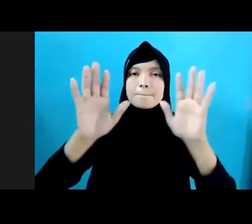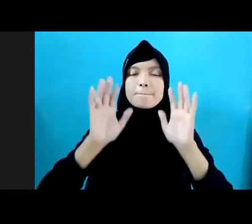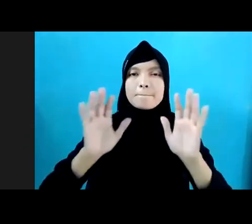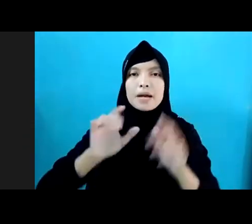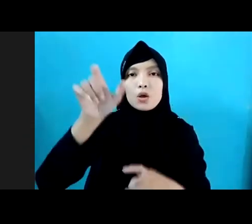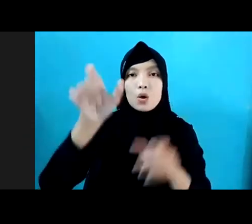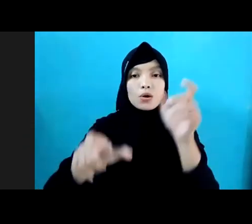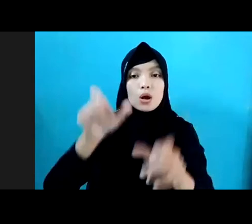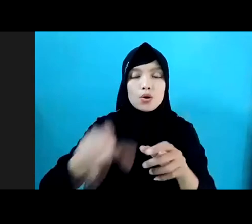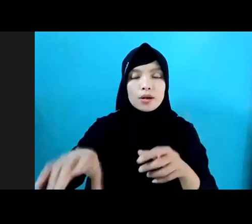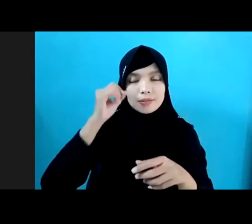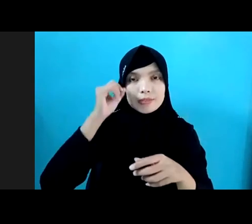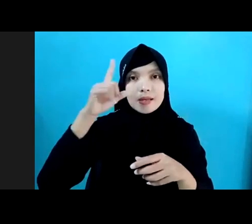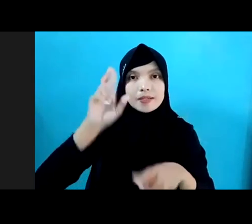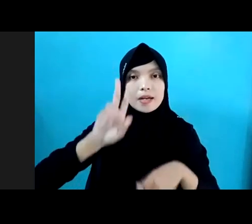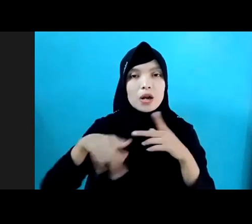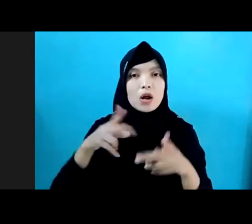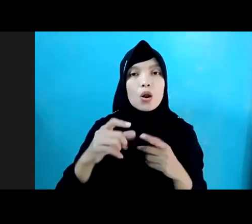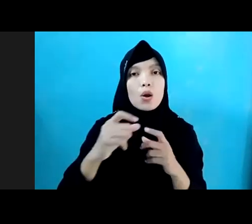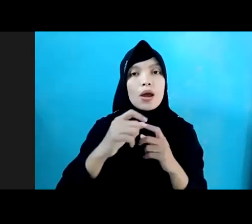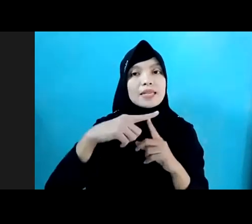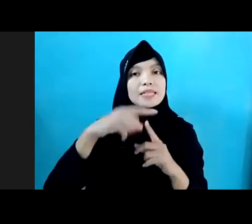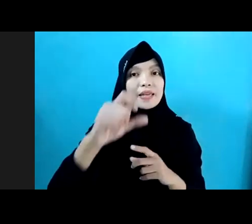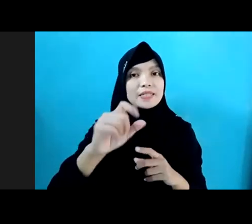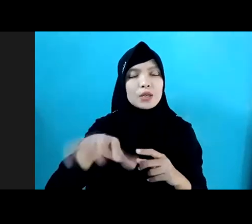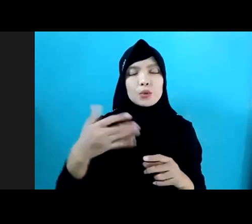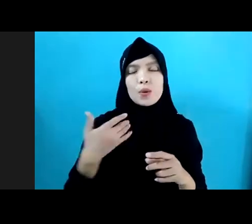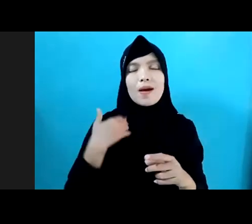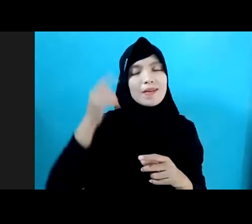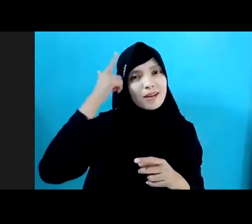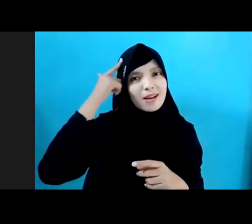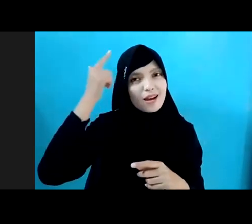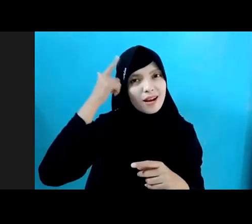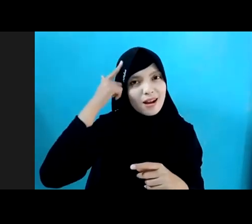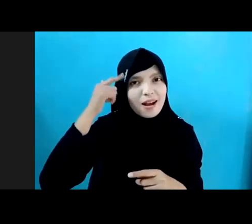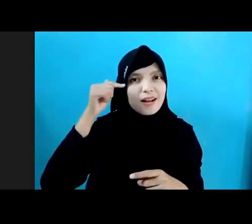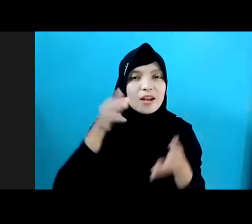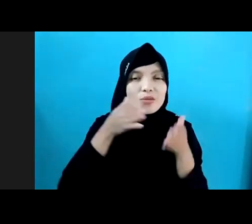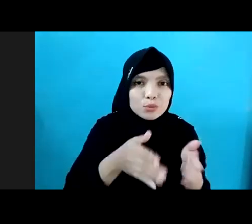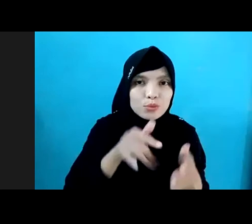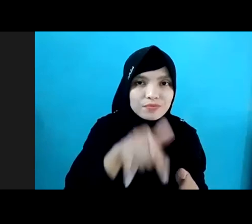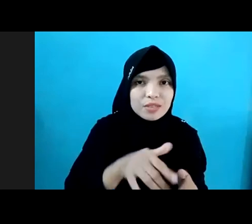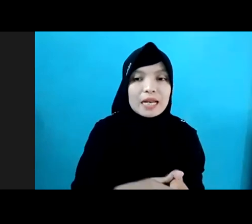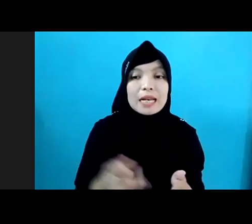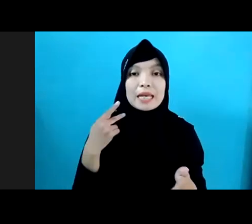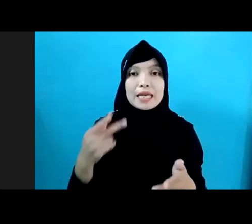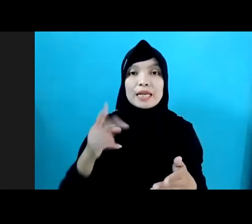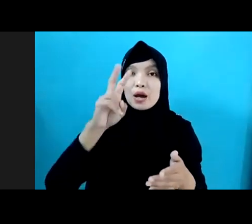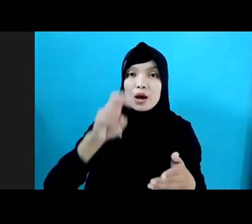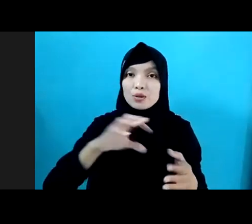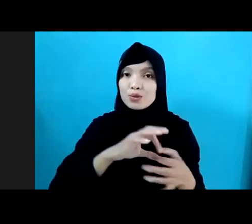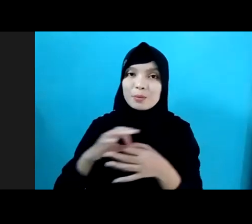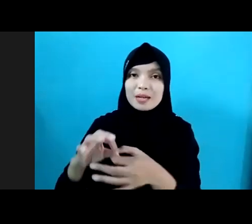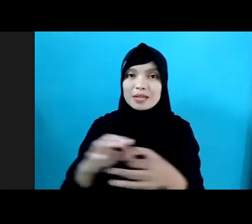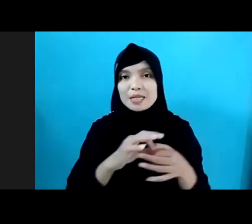We Can Create Some Very Strong Partnerships But We Need To Do Our Due Deputives Because Platforms